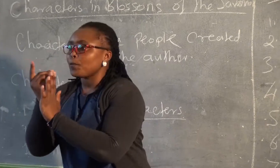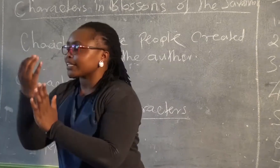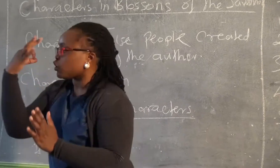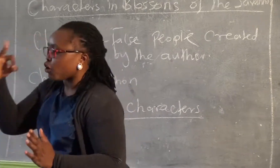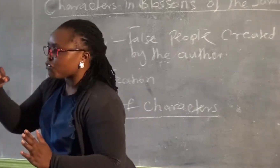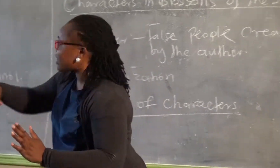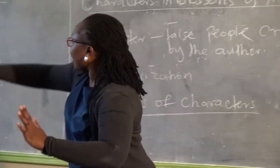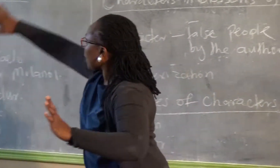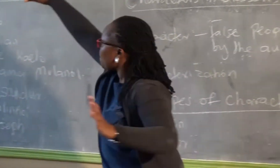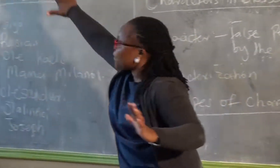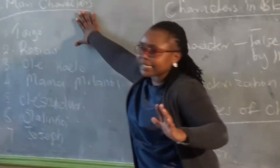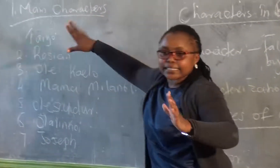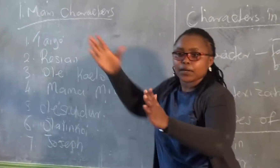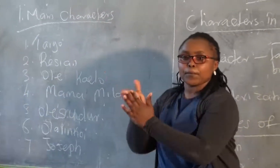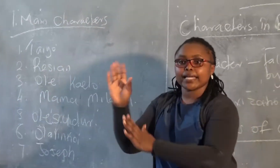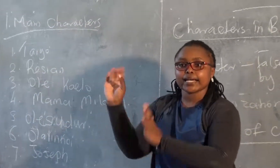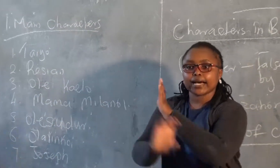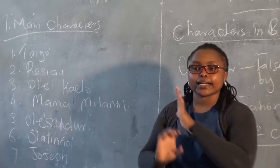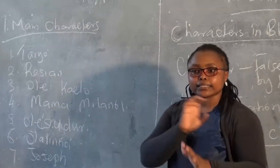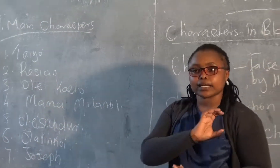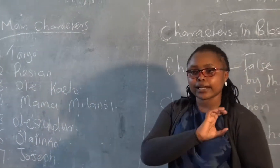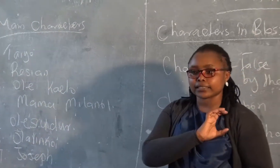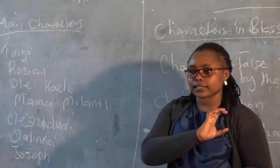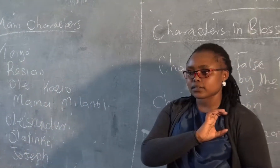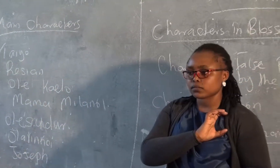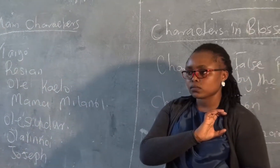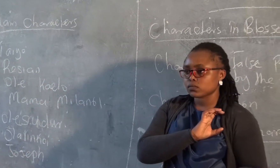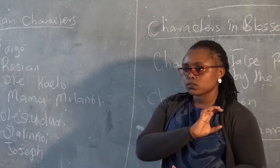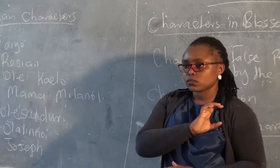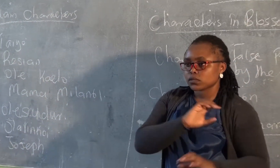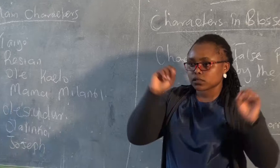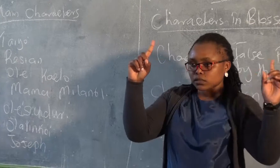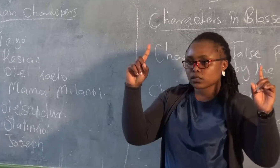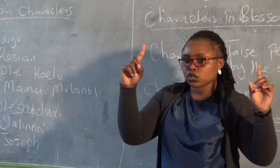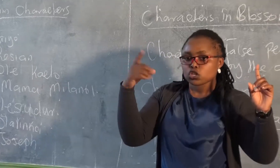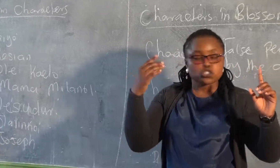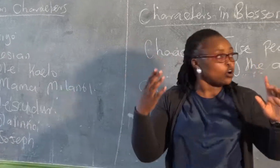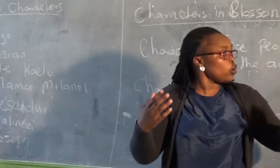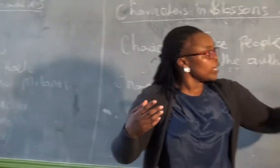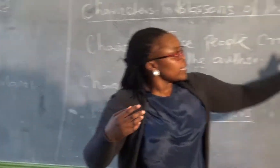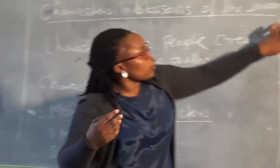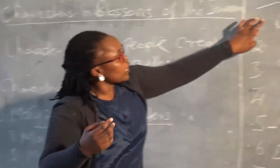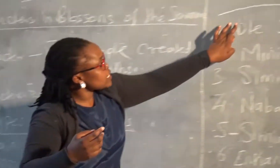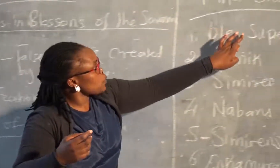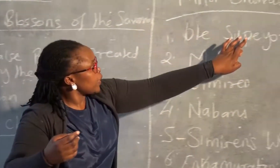development of the main characters. So